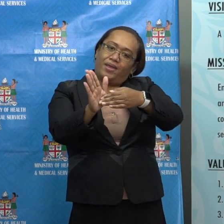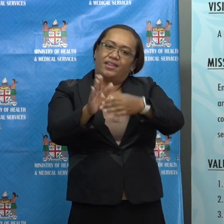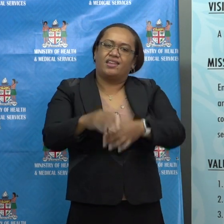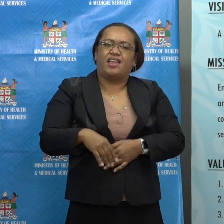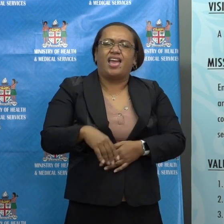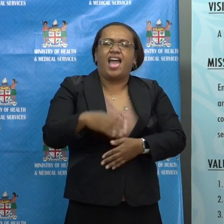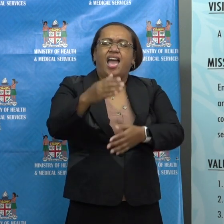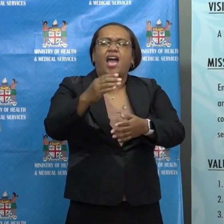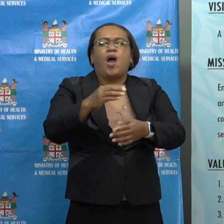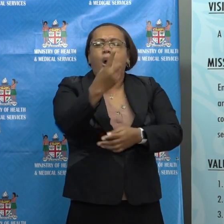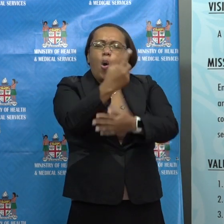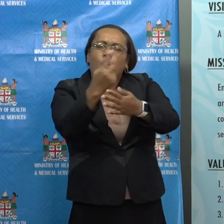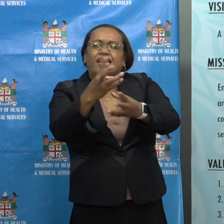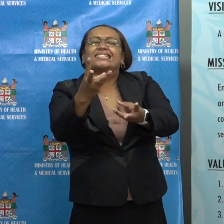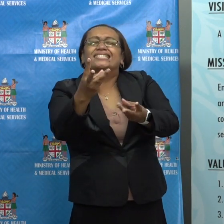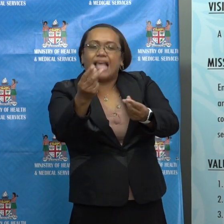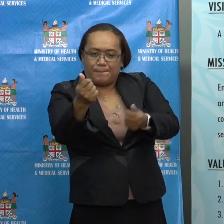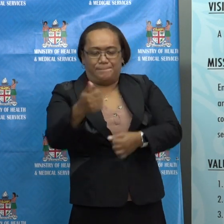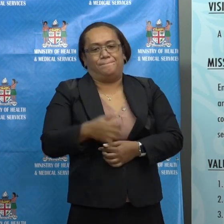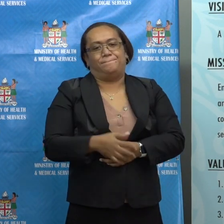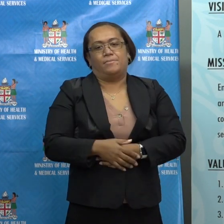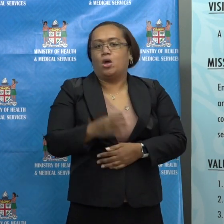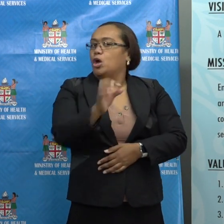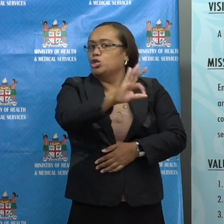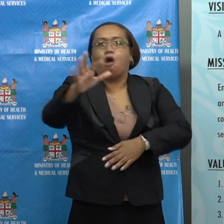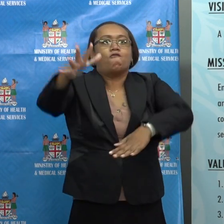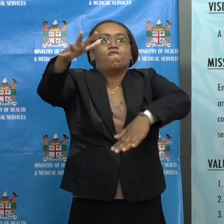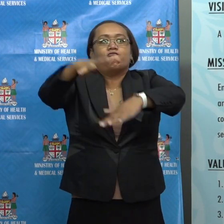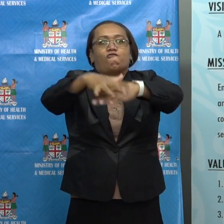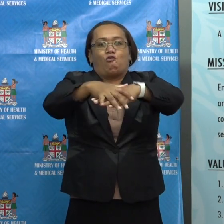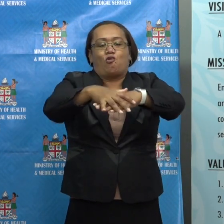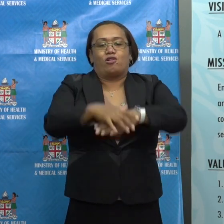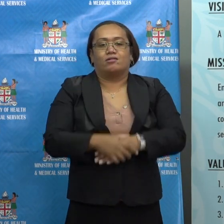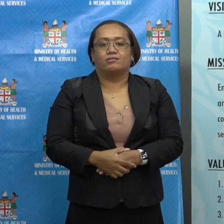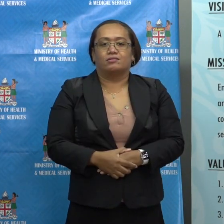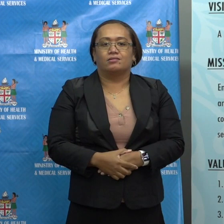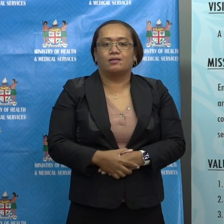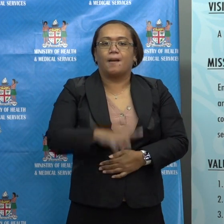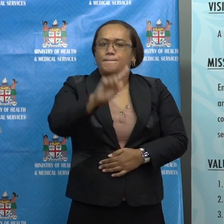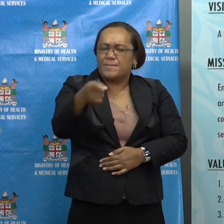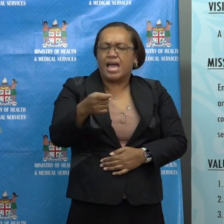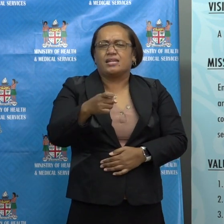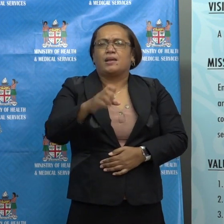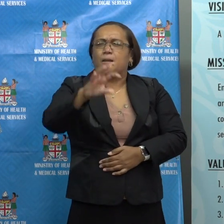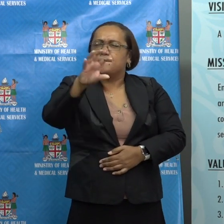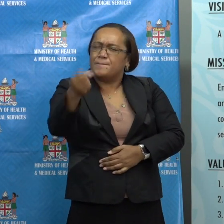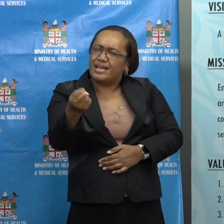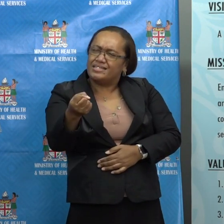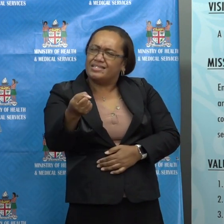We have made arrangements through LTA for this to be practically implemented.